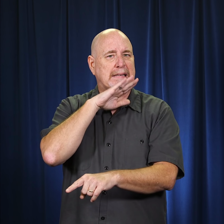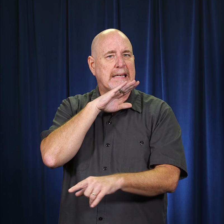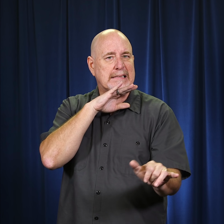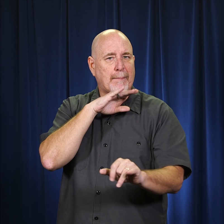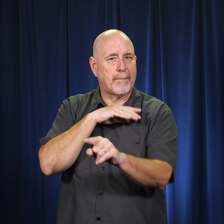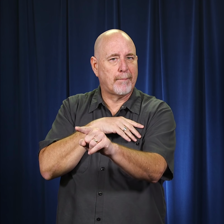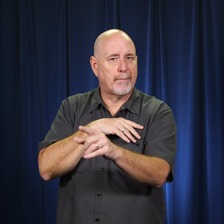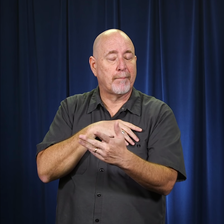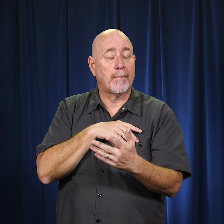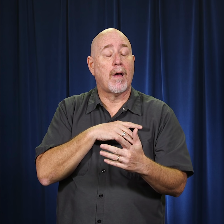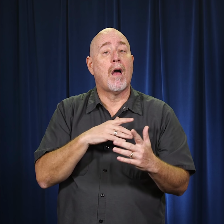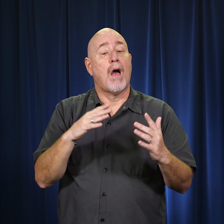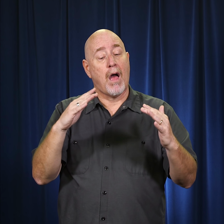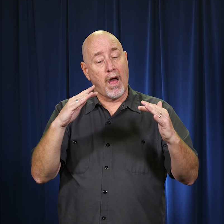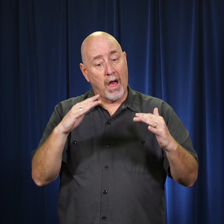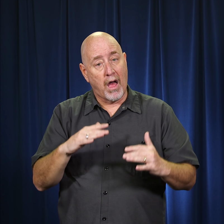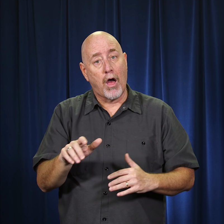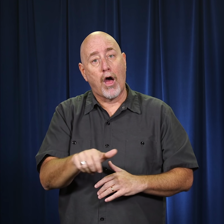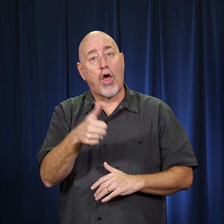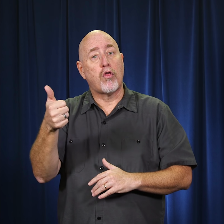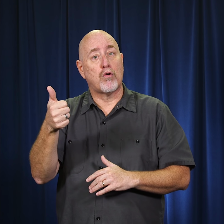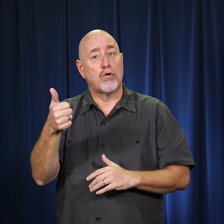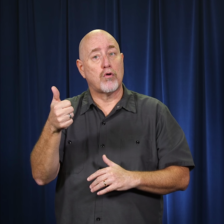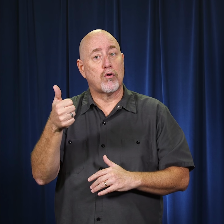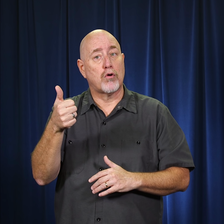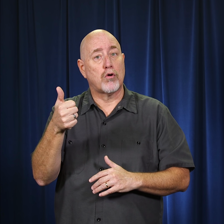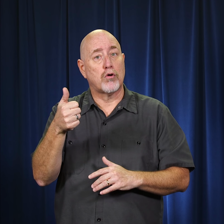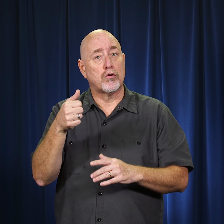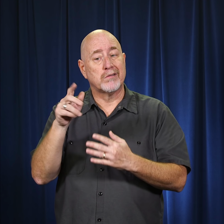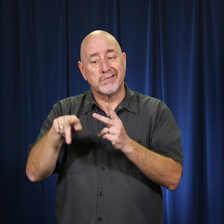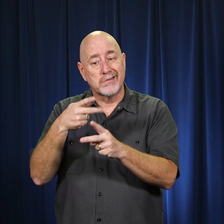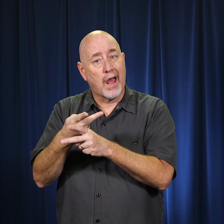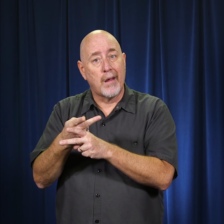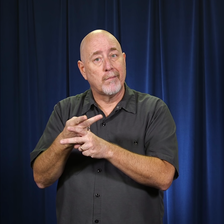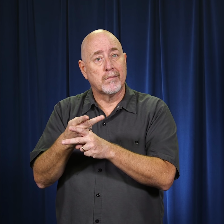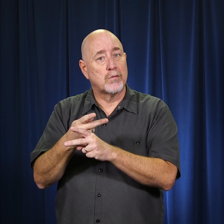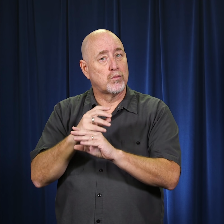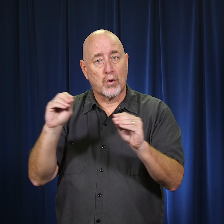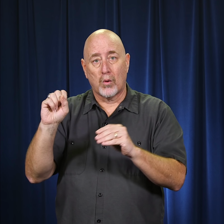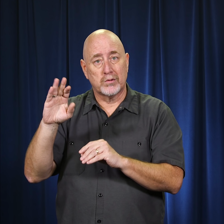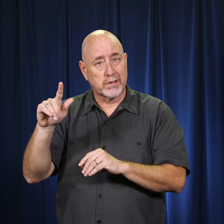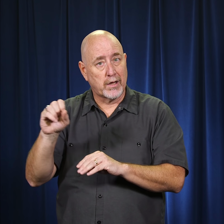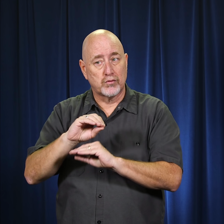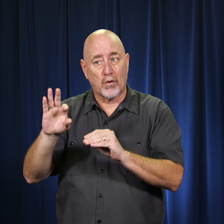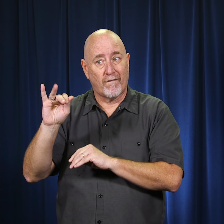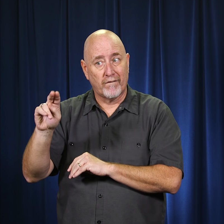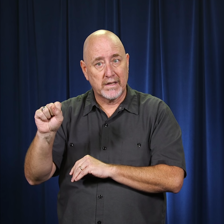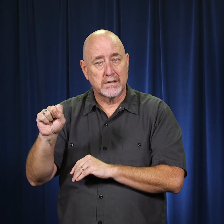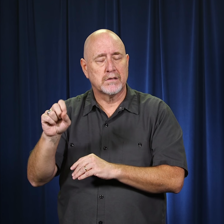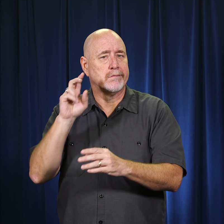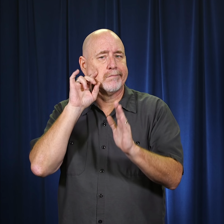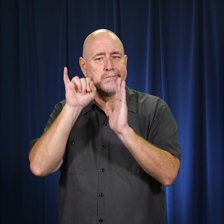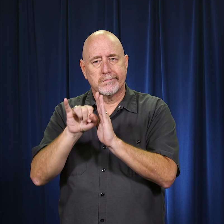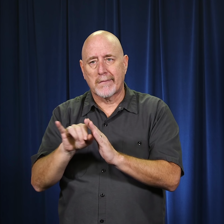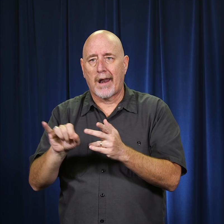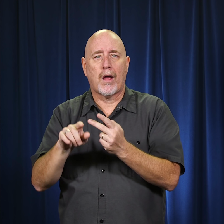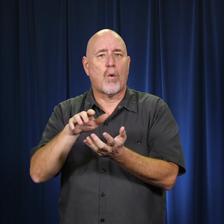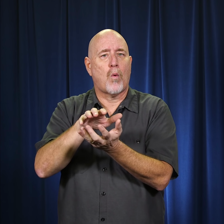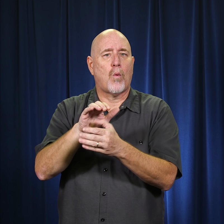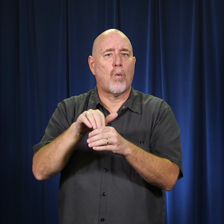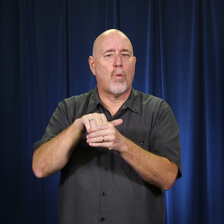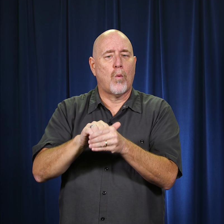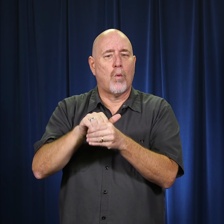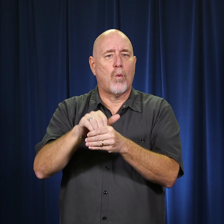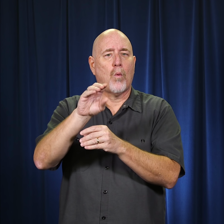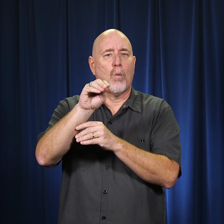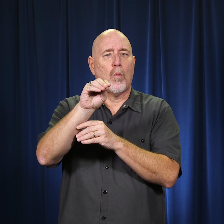a pig. And then as you start looking at some of those other species that would not have scales and fins, you would come across things like an